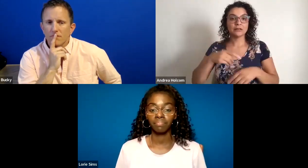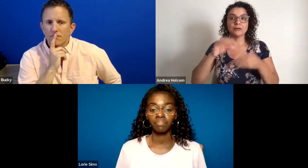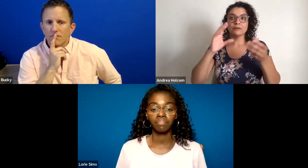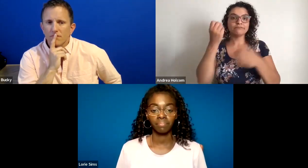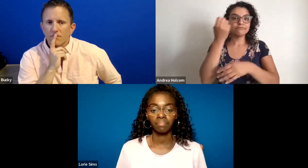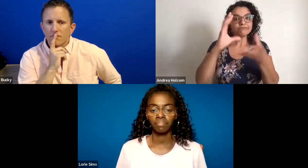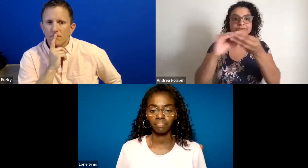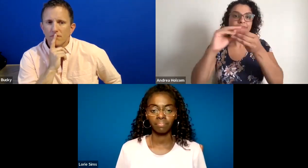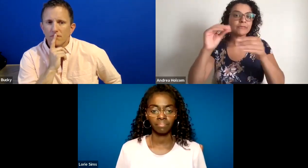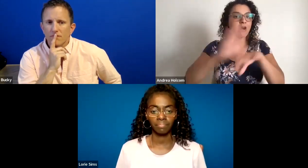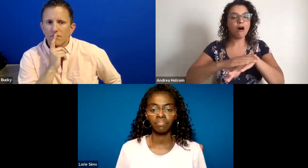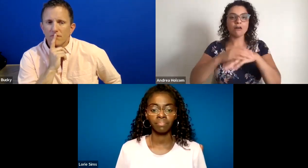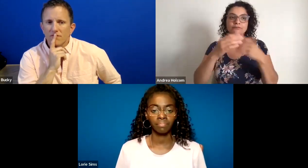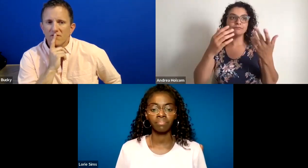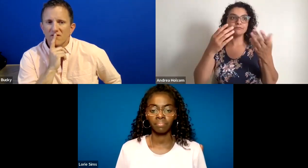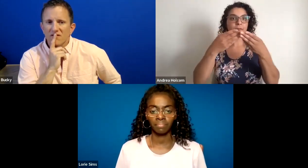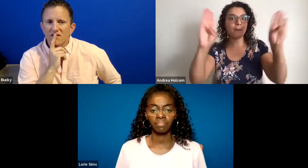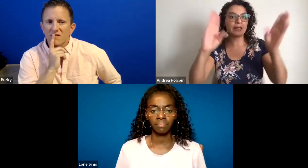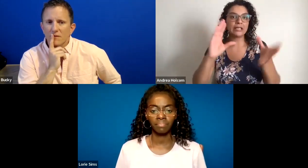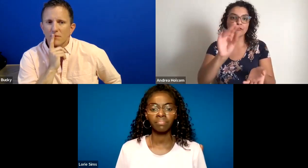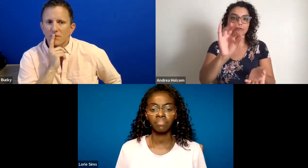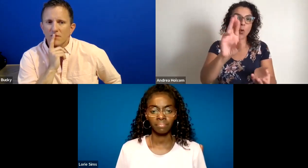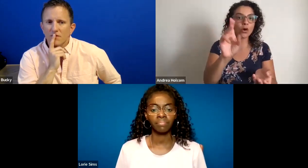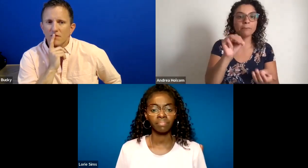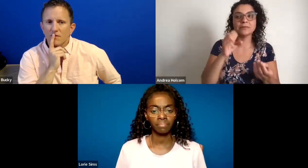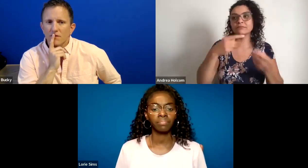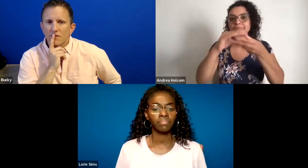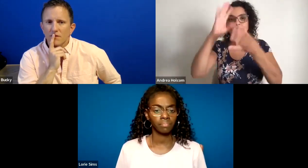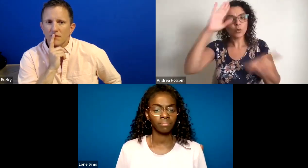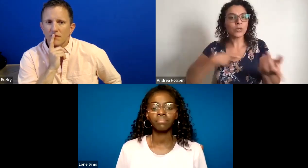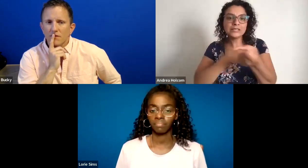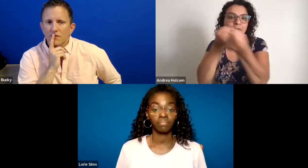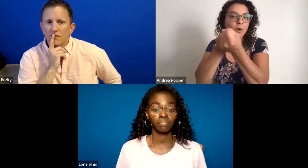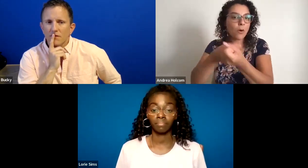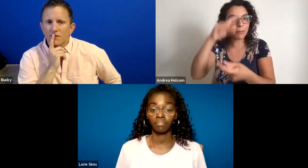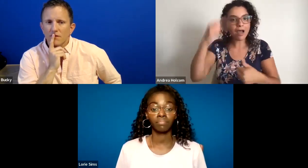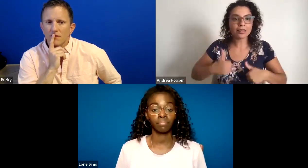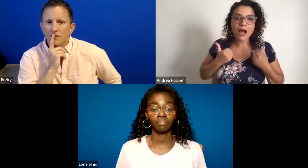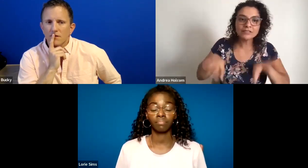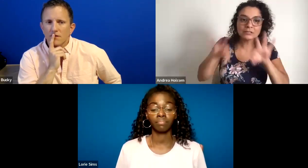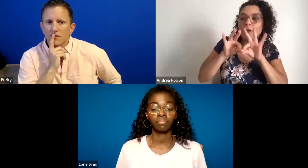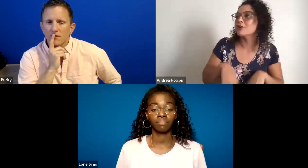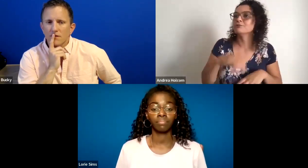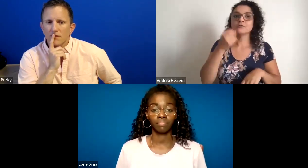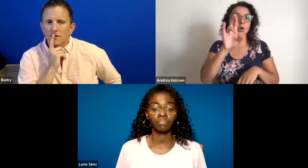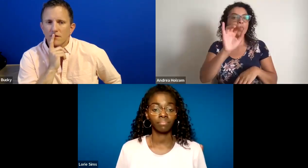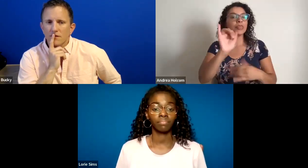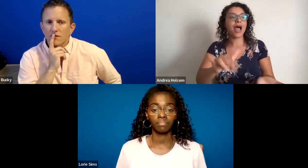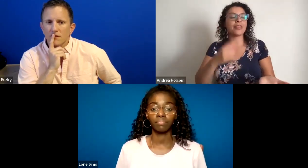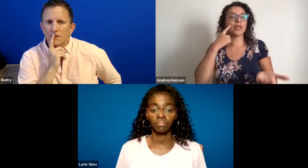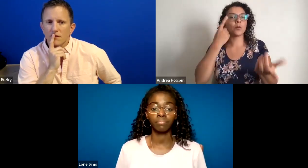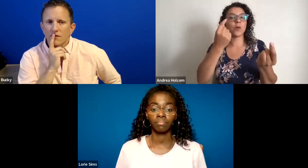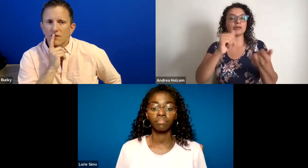is it actually, you know, speaking out publicly on forums and saying, hey, we support Black